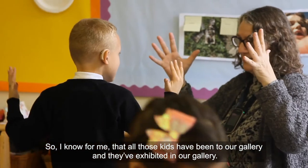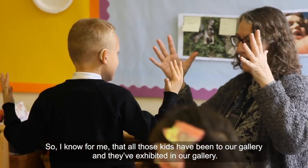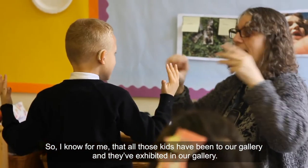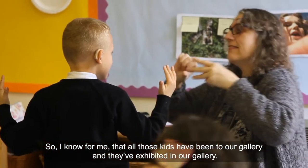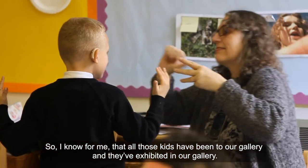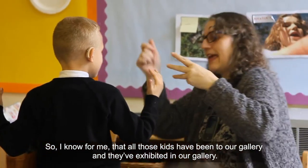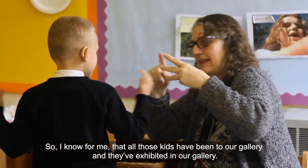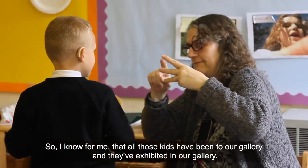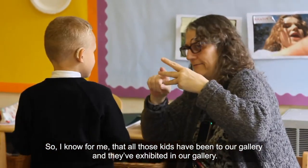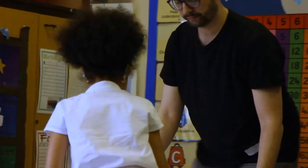exhibited in our gallery.